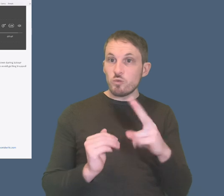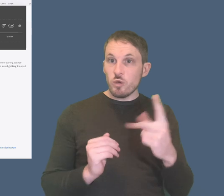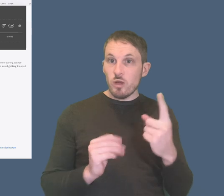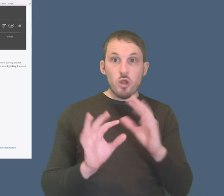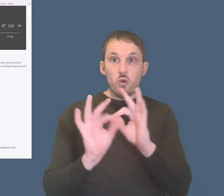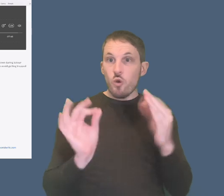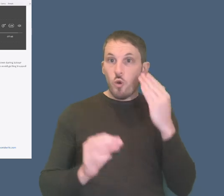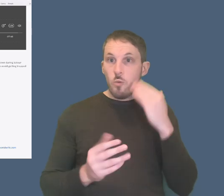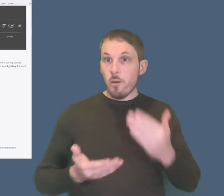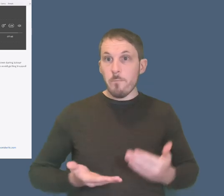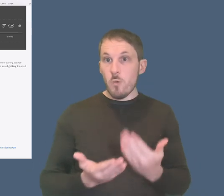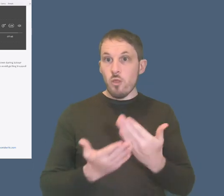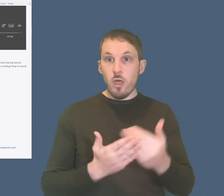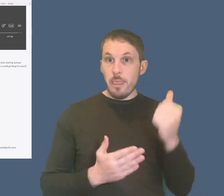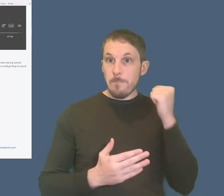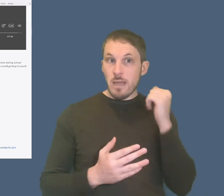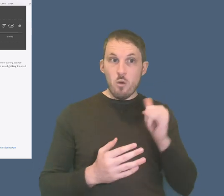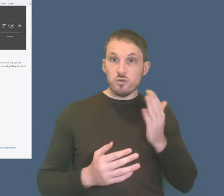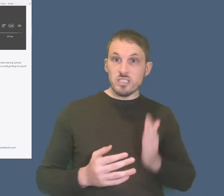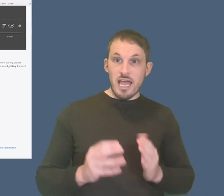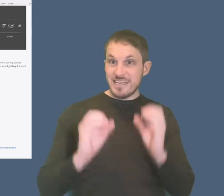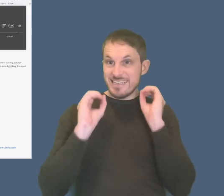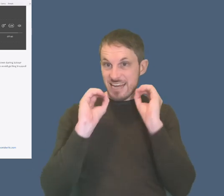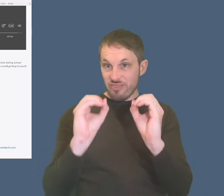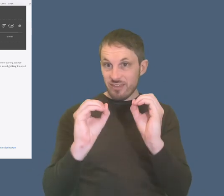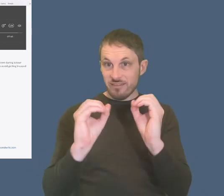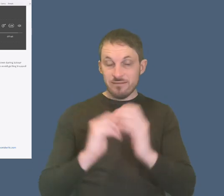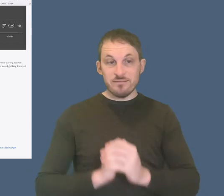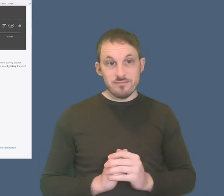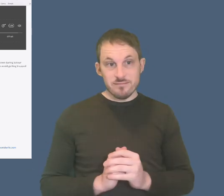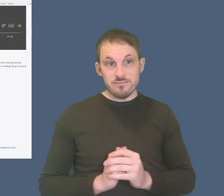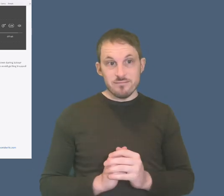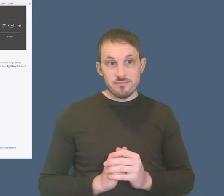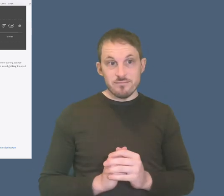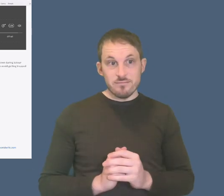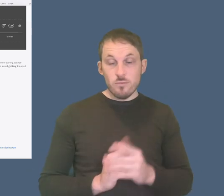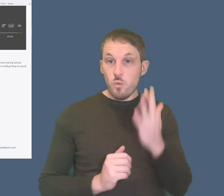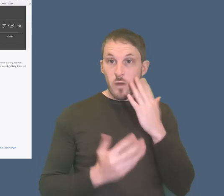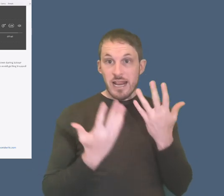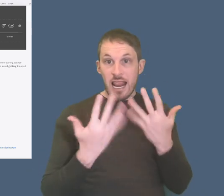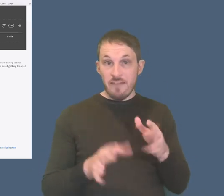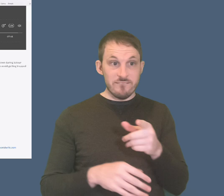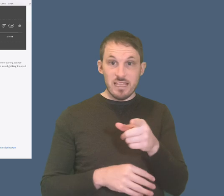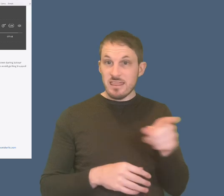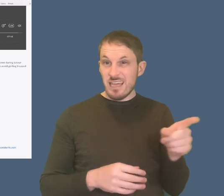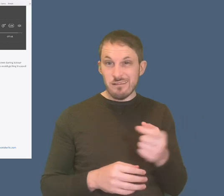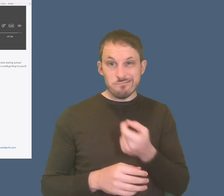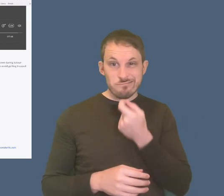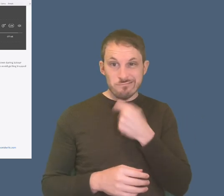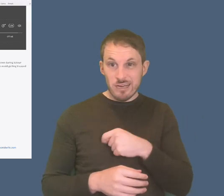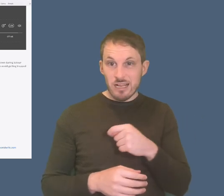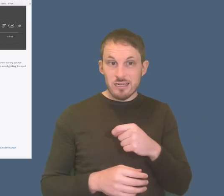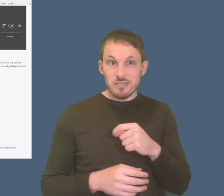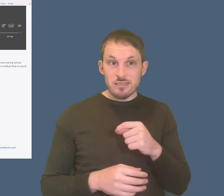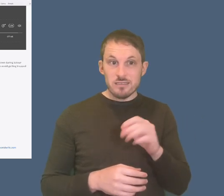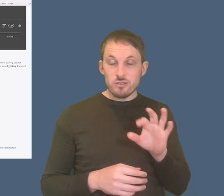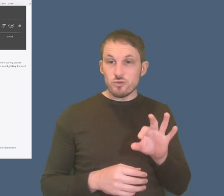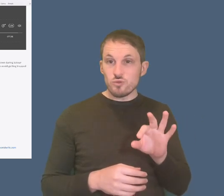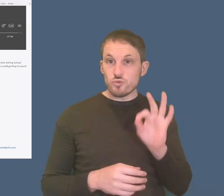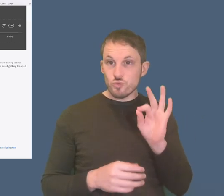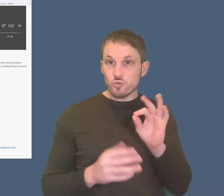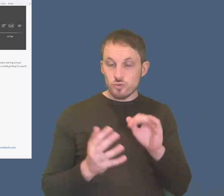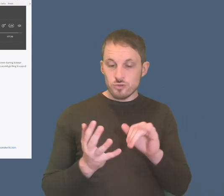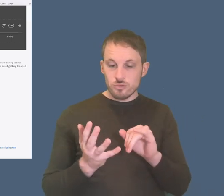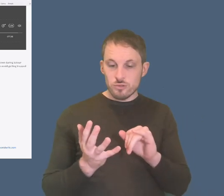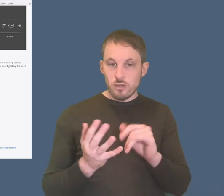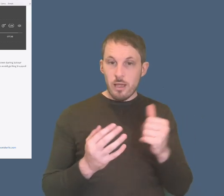her back or her side, and left to their own devices, women rarely choose a supine position. We call it